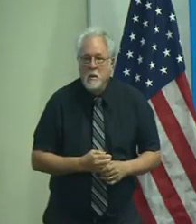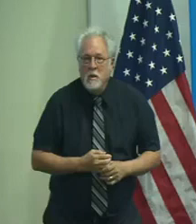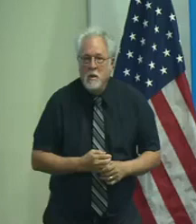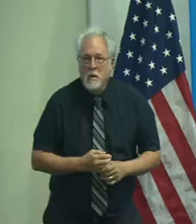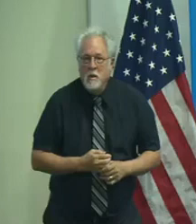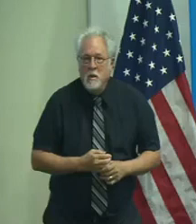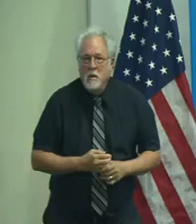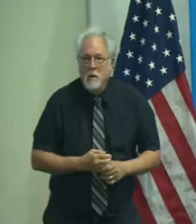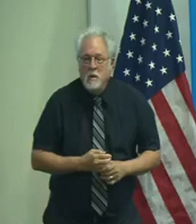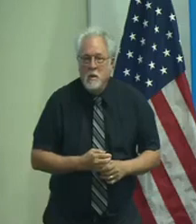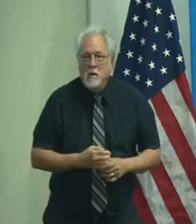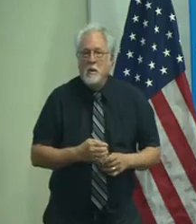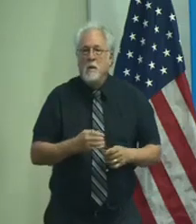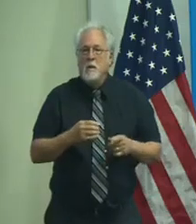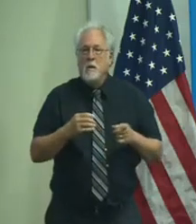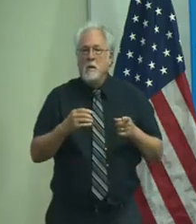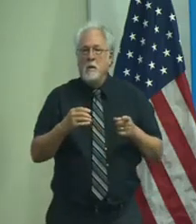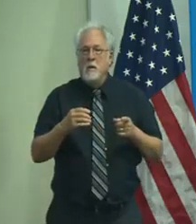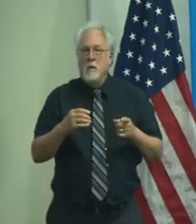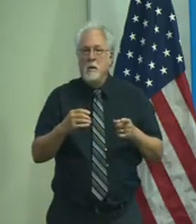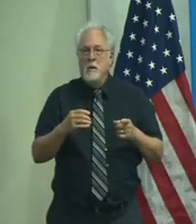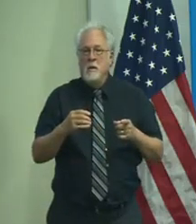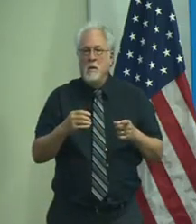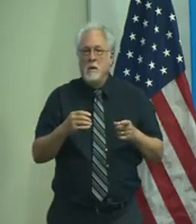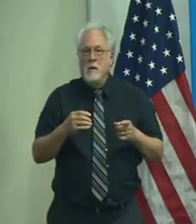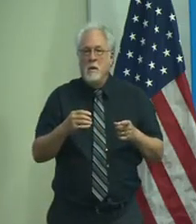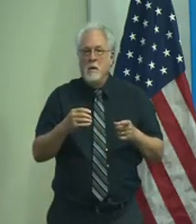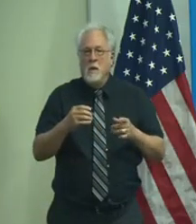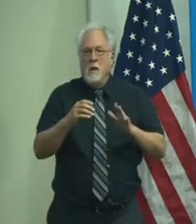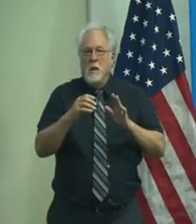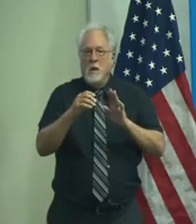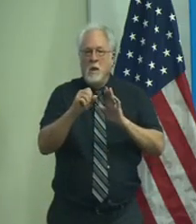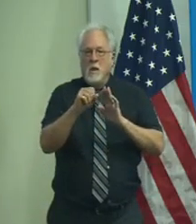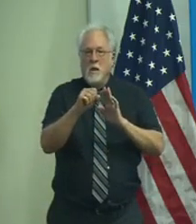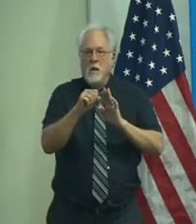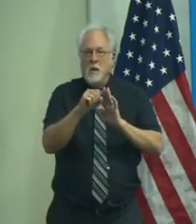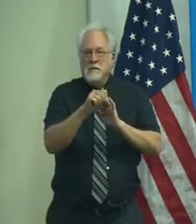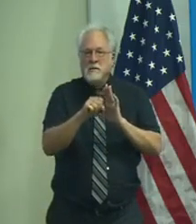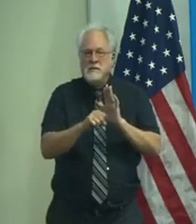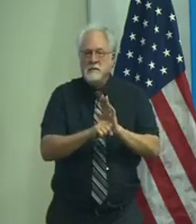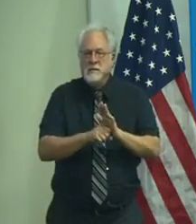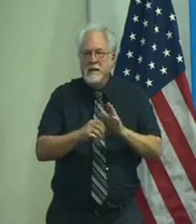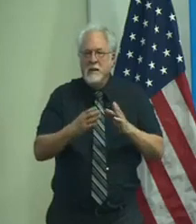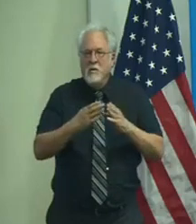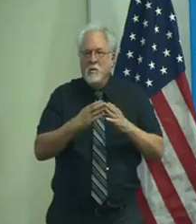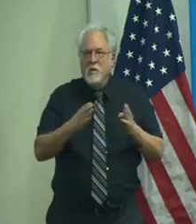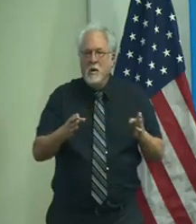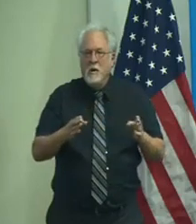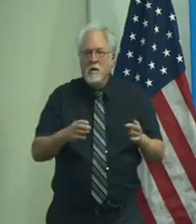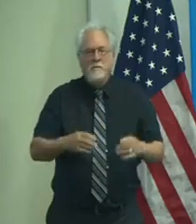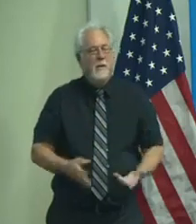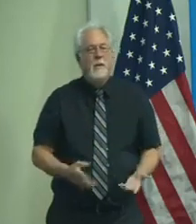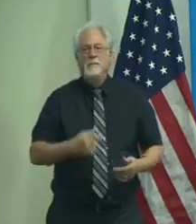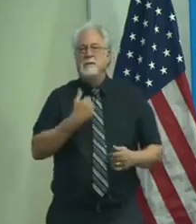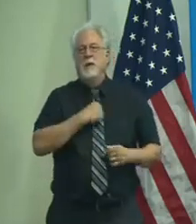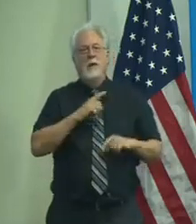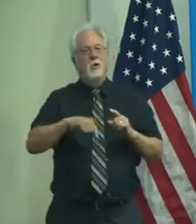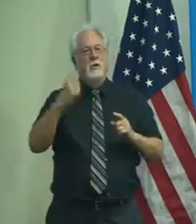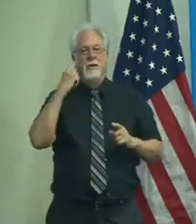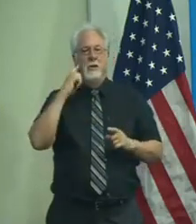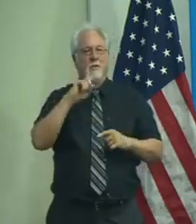Hurricane Katrina hit. Given the statewide psyche of that in itself, where is this going to Yeah,